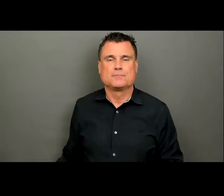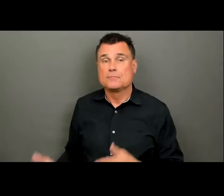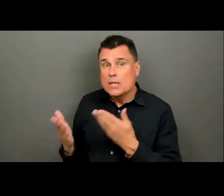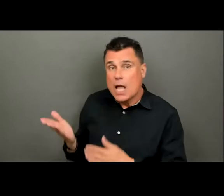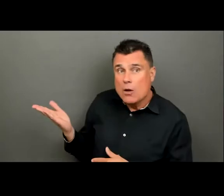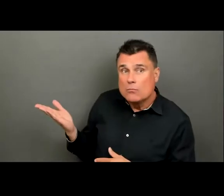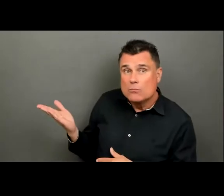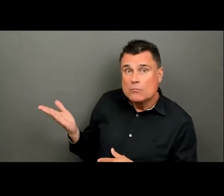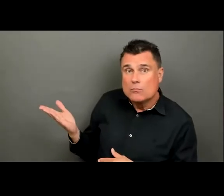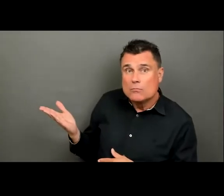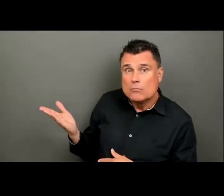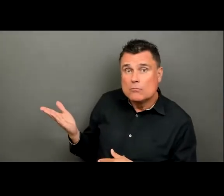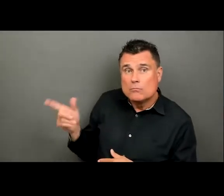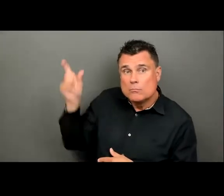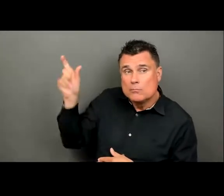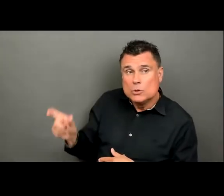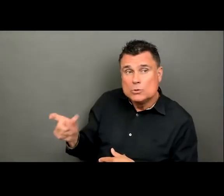special invited guests?